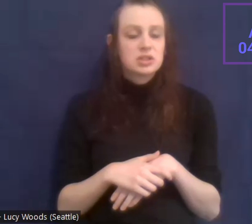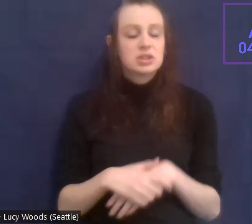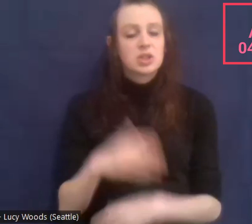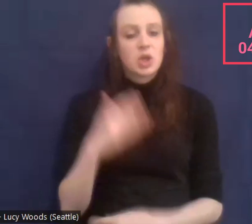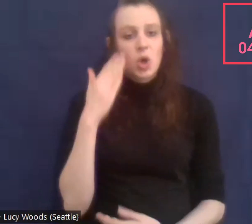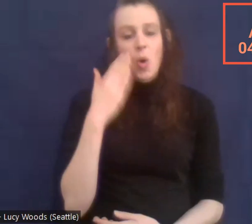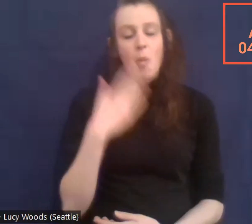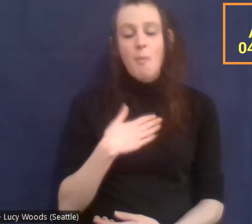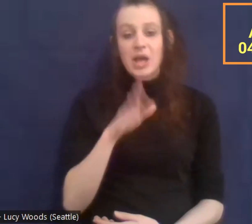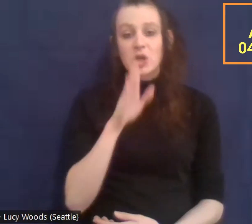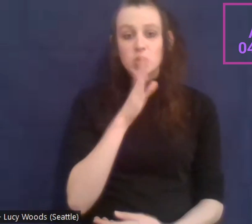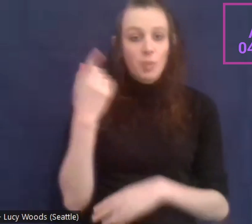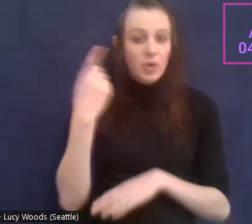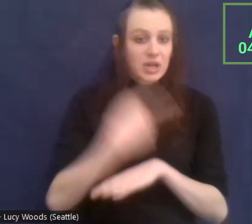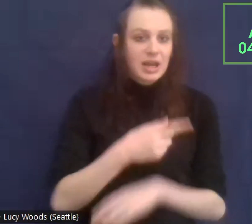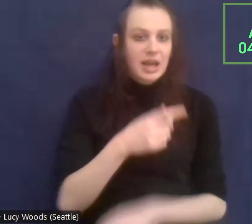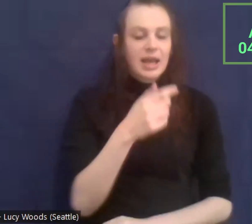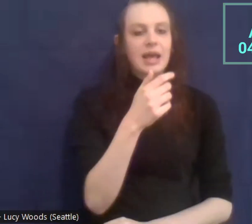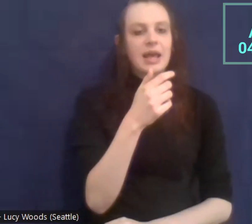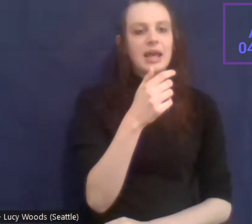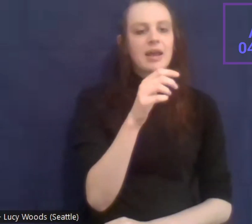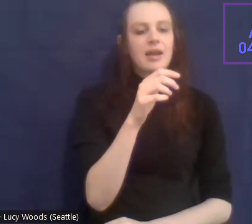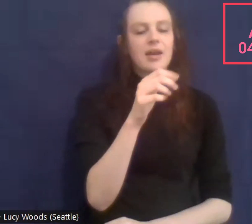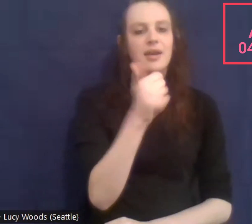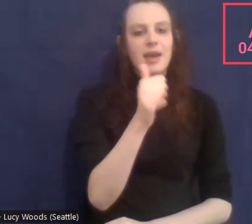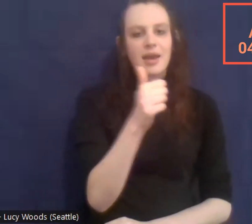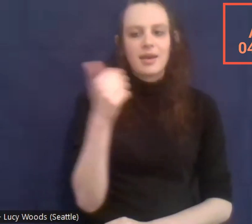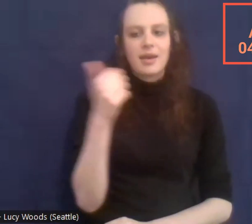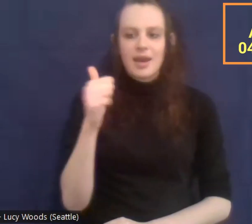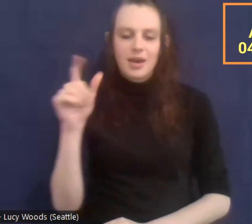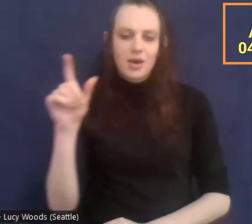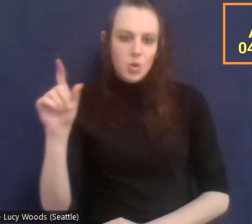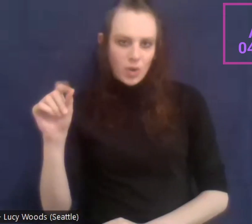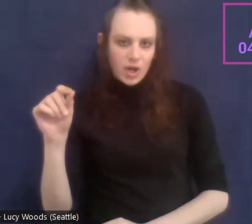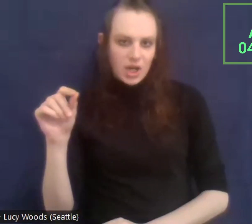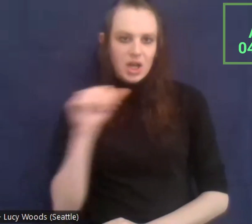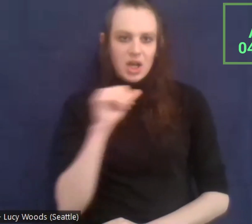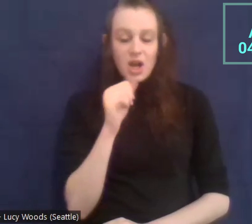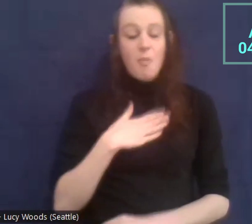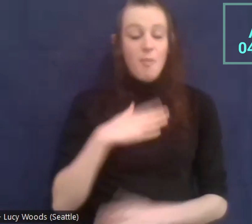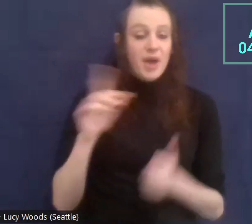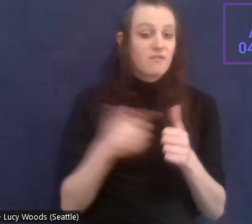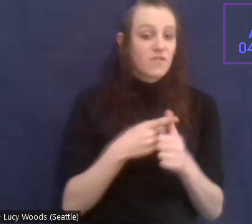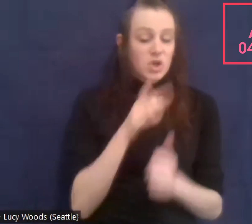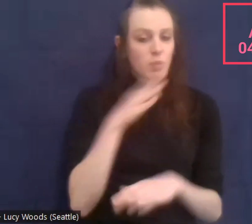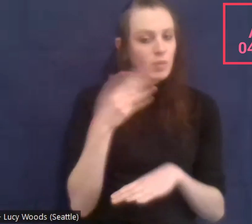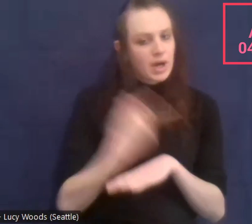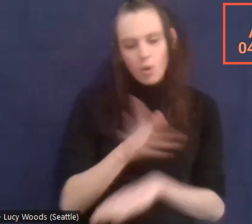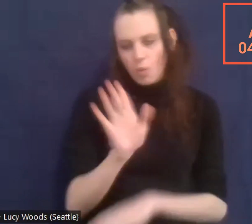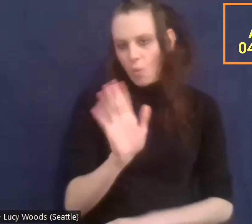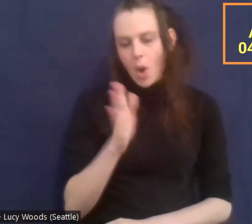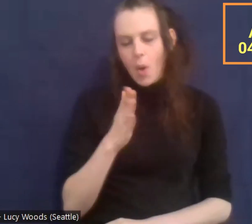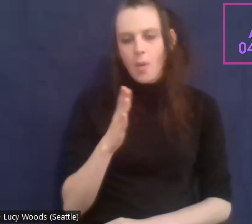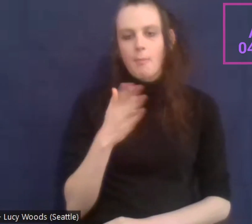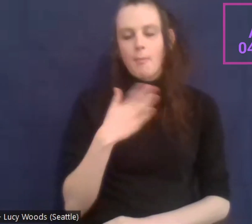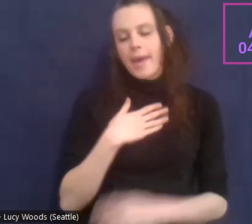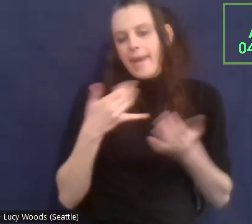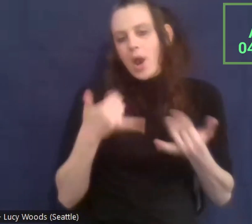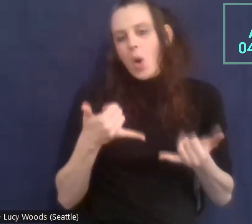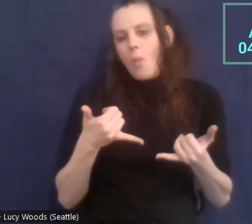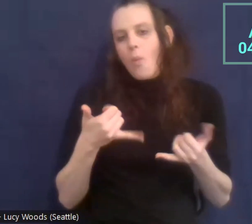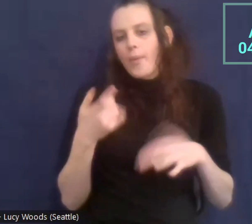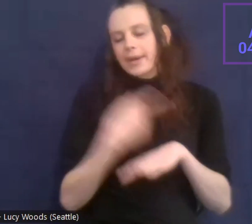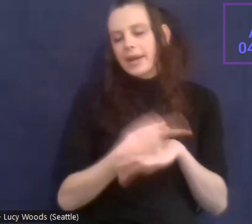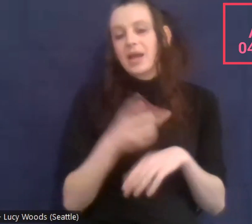My sobriety date is 10/10/20. It's not my first sobriety date. It's just my current one. Hopefully my last one.